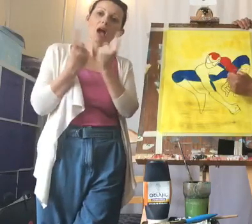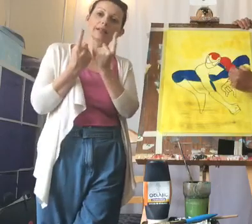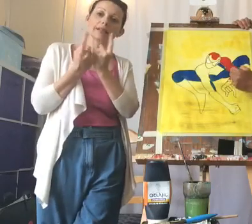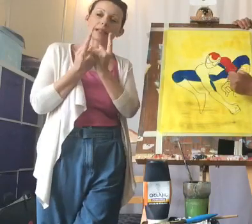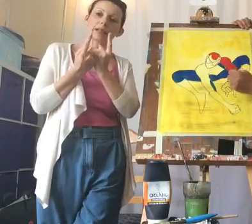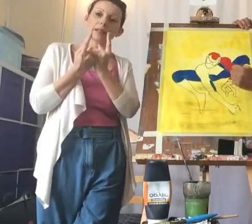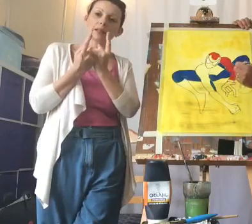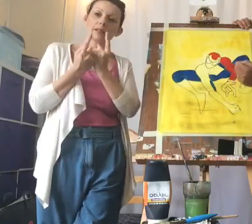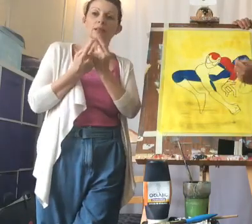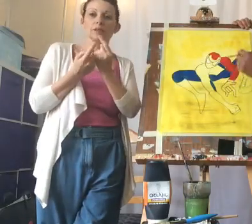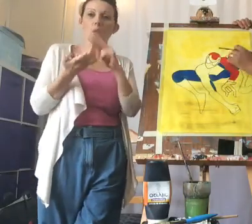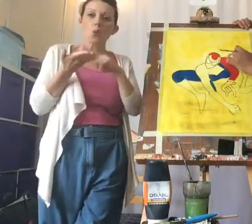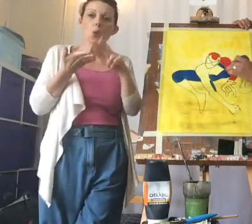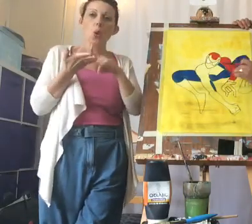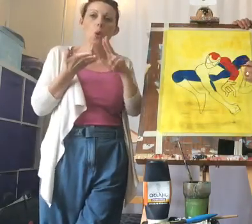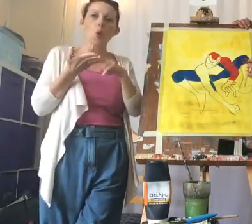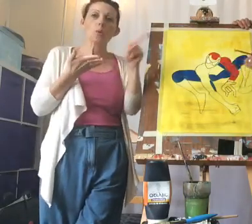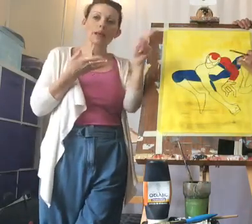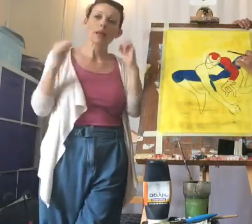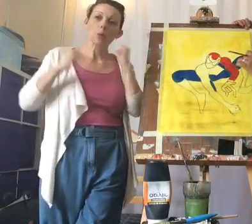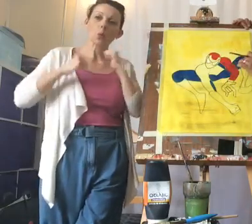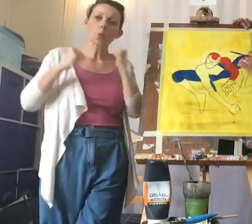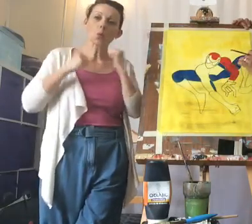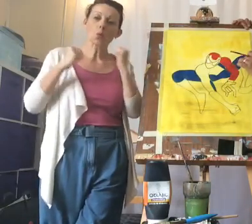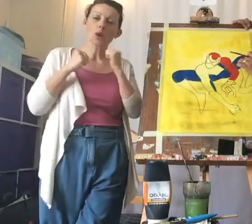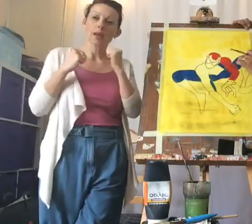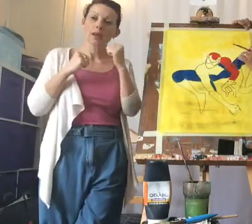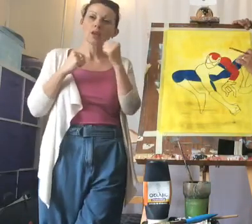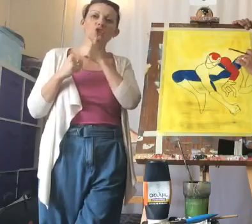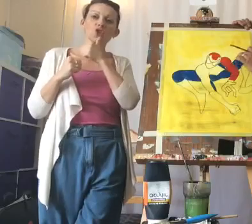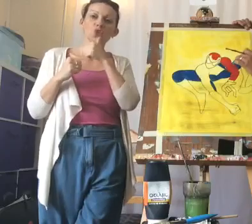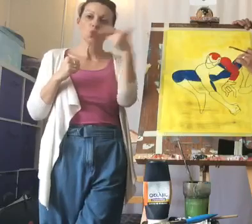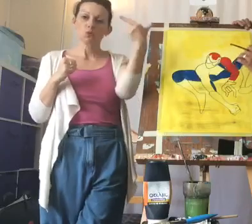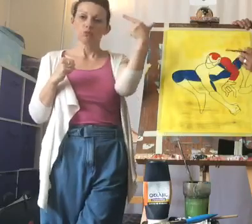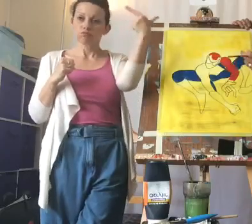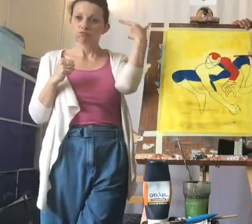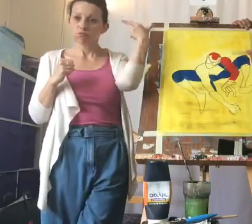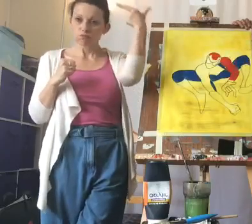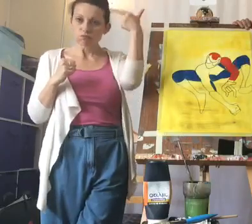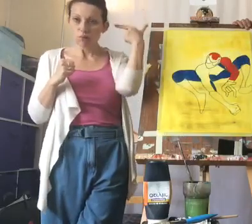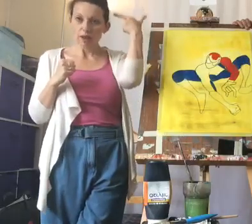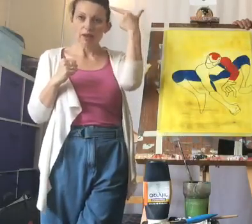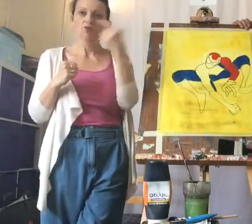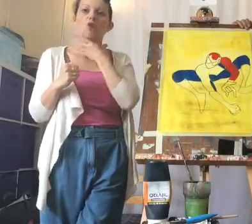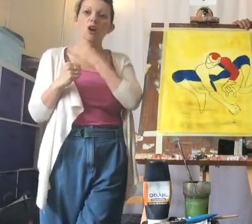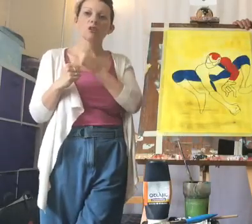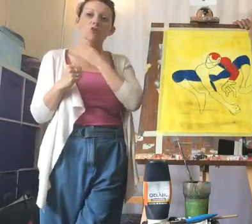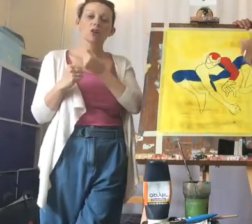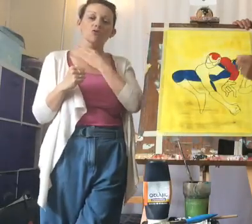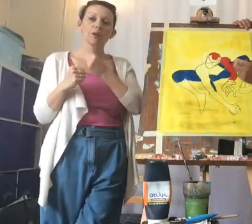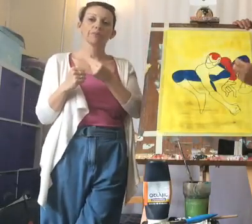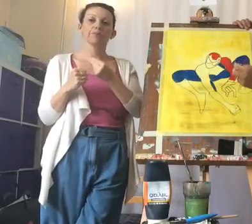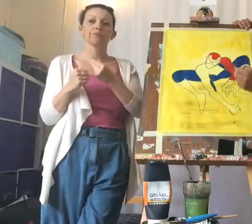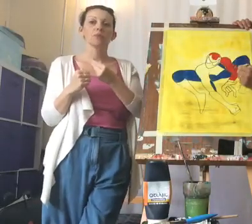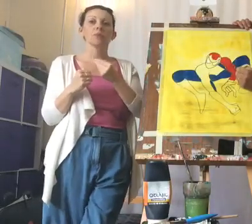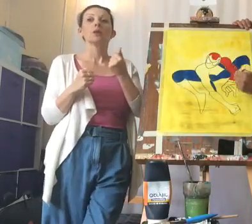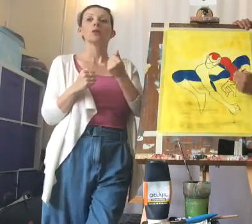be all of his webbing, all of the details of his shadow and things like